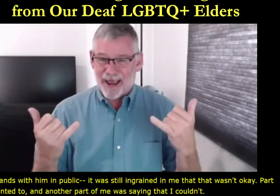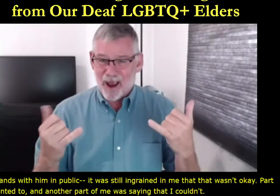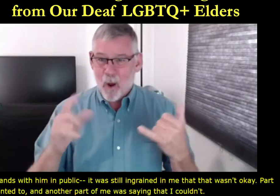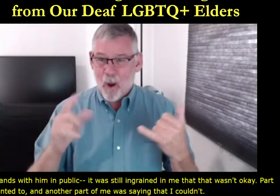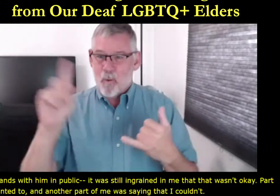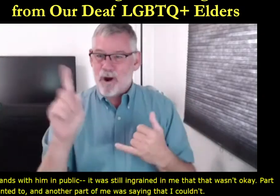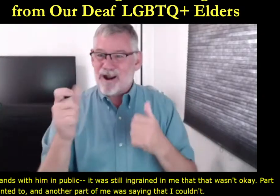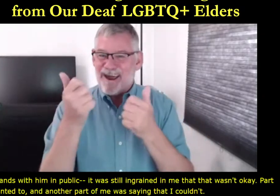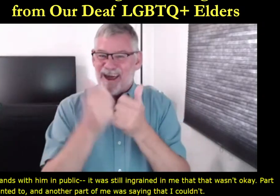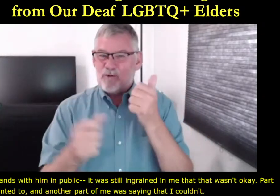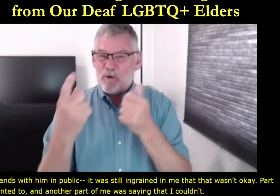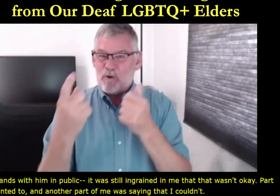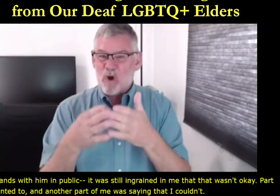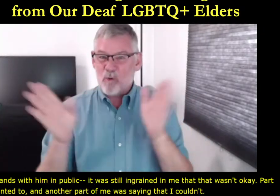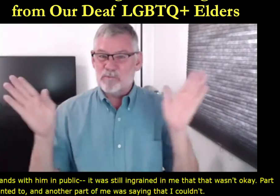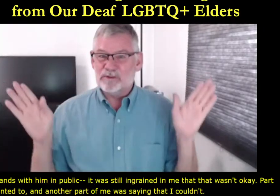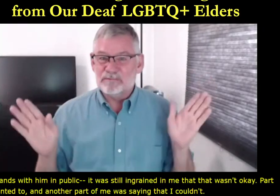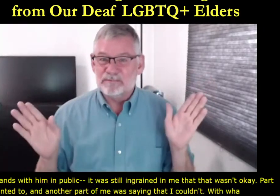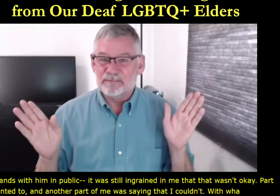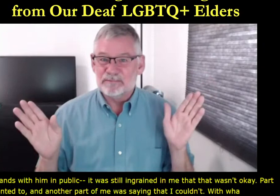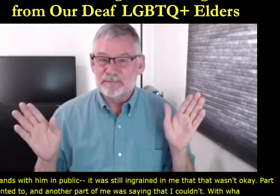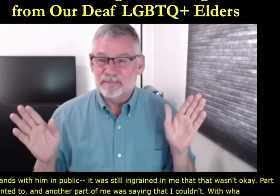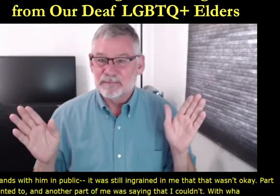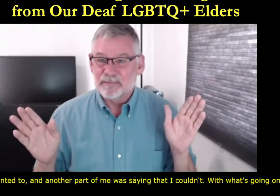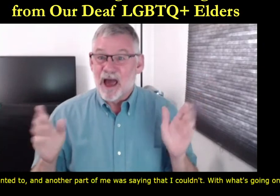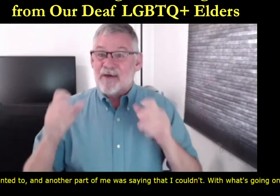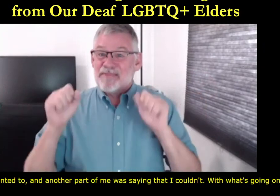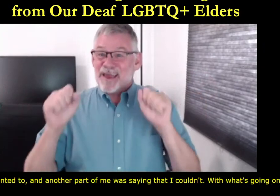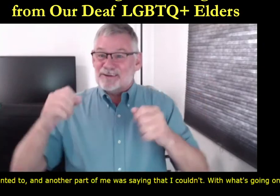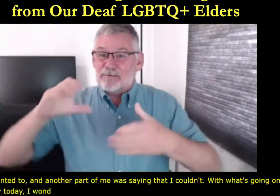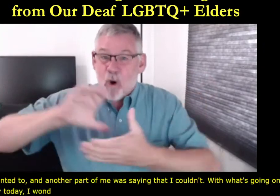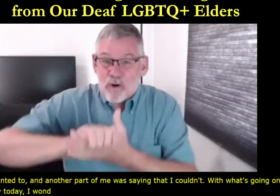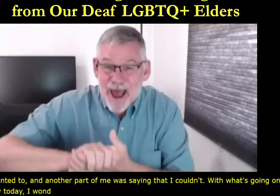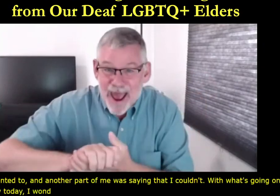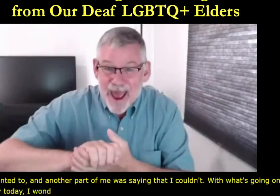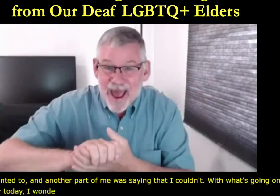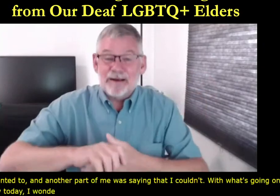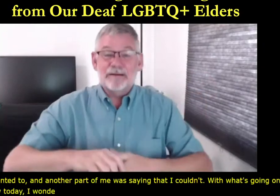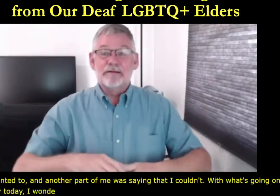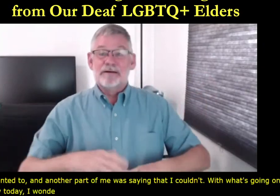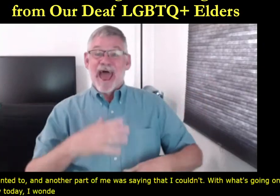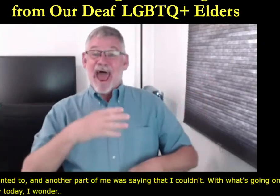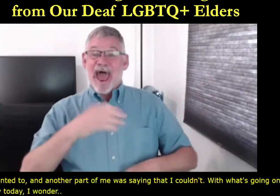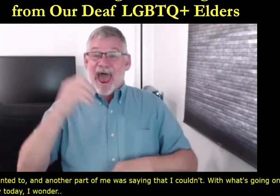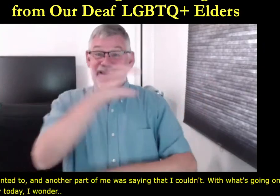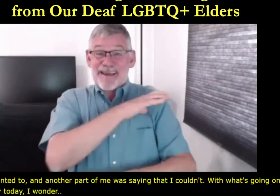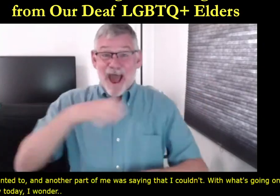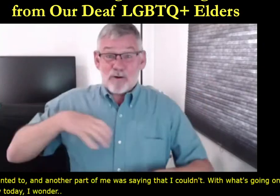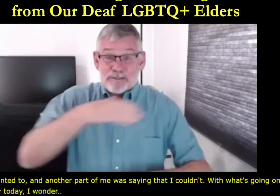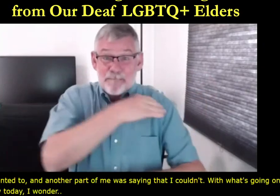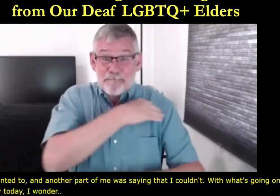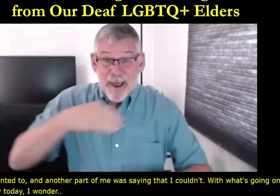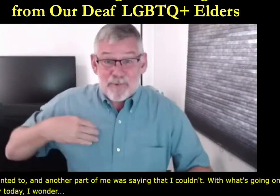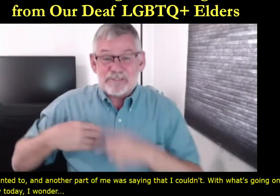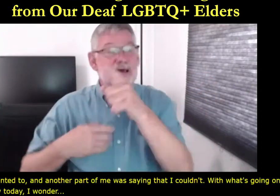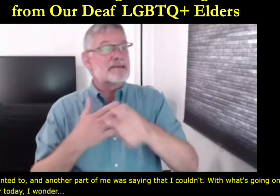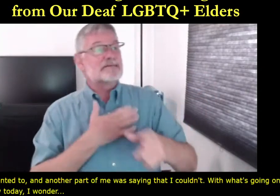i'm living in a world today where everyone's now open they can hold hands uh